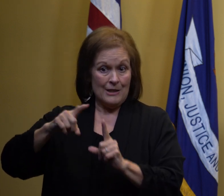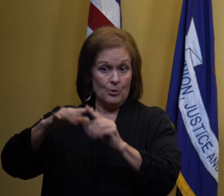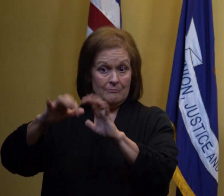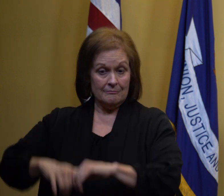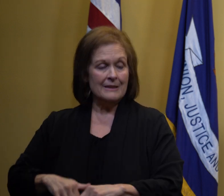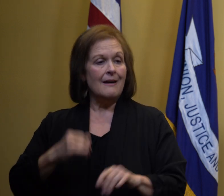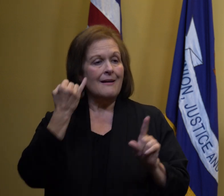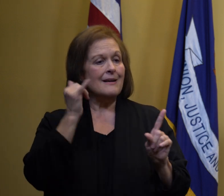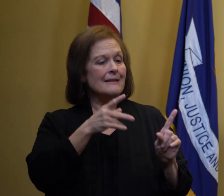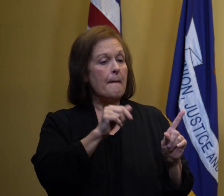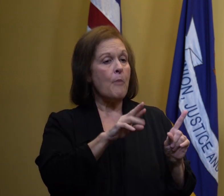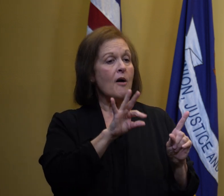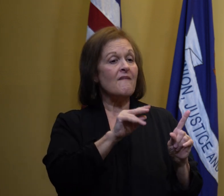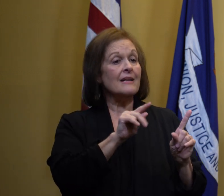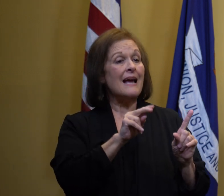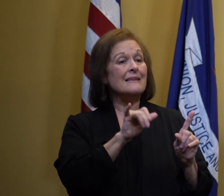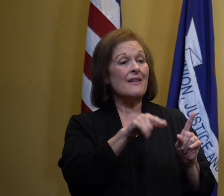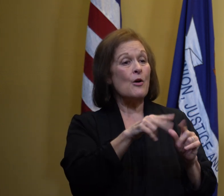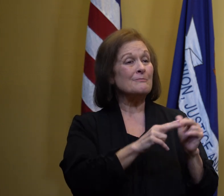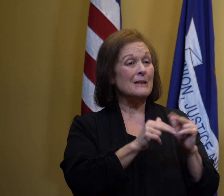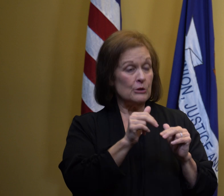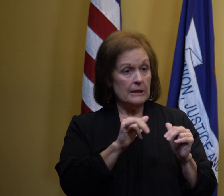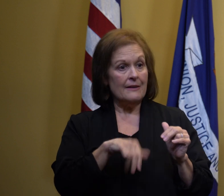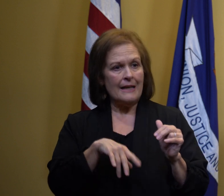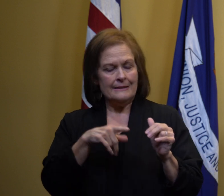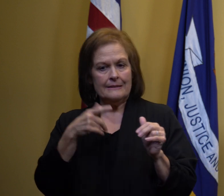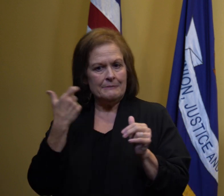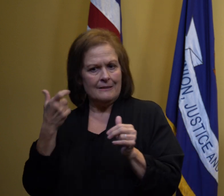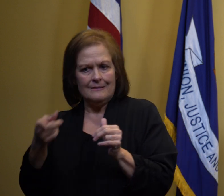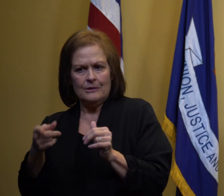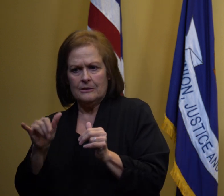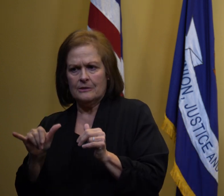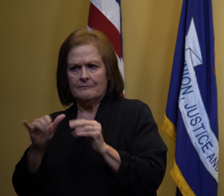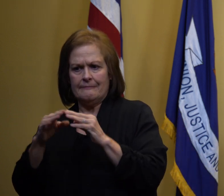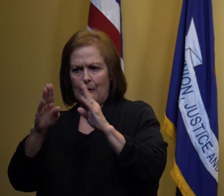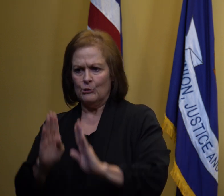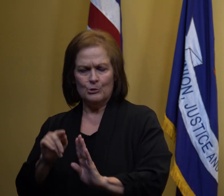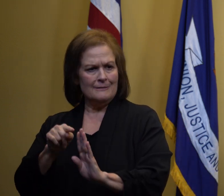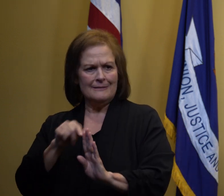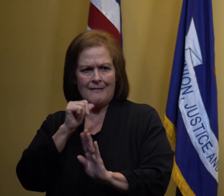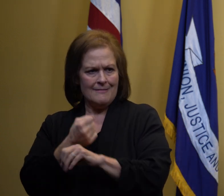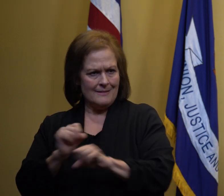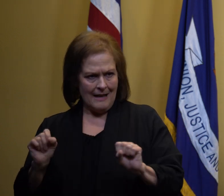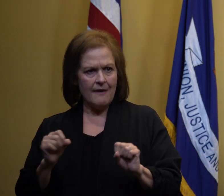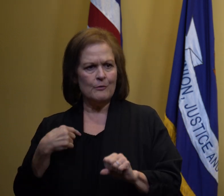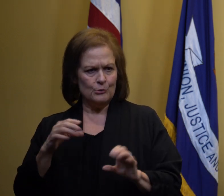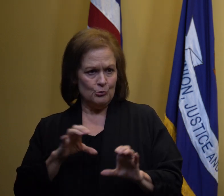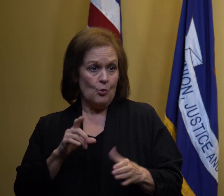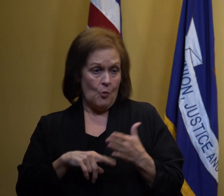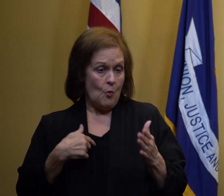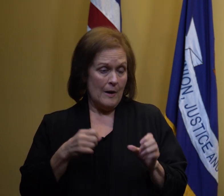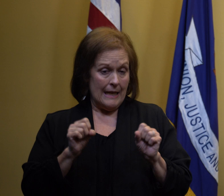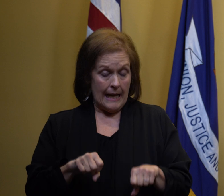other location in the city of New Orleans relative to an unhealthy home, doing our best. But I will